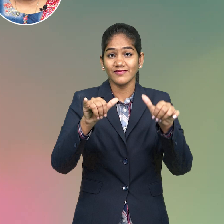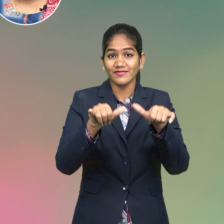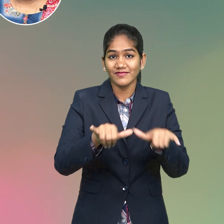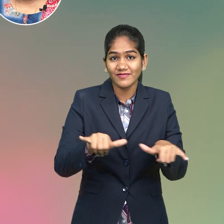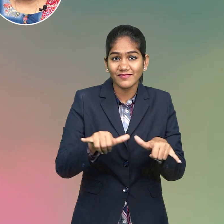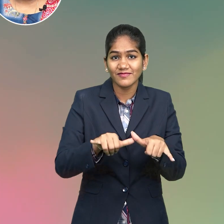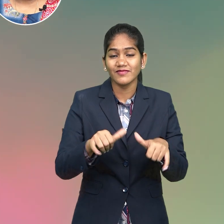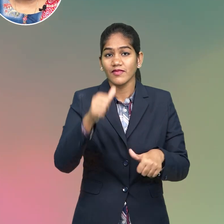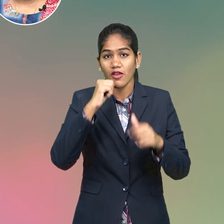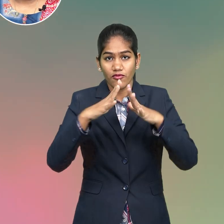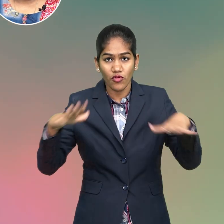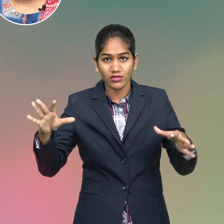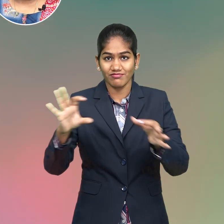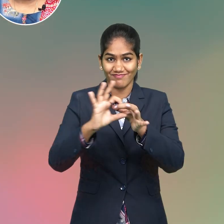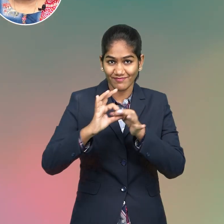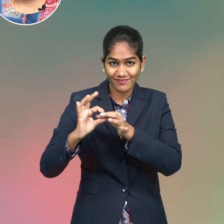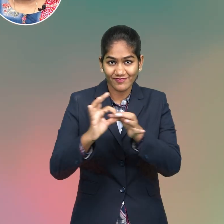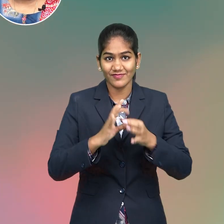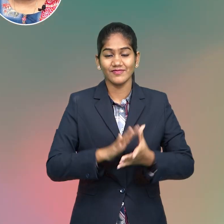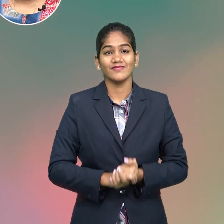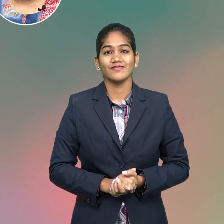land-water relationship,